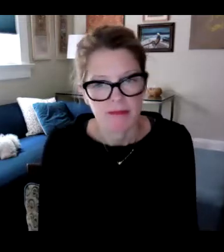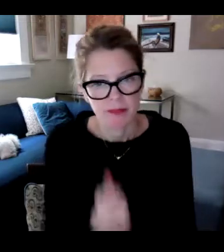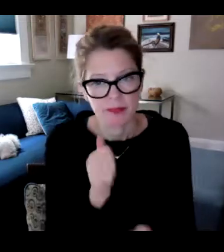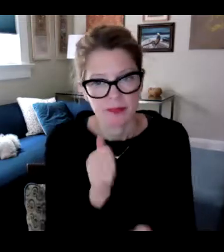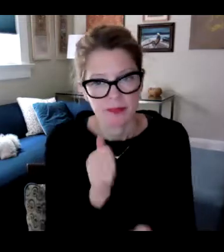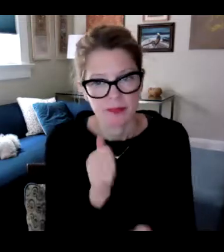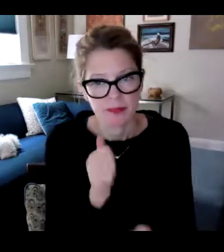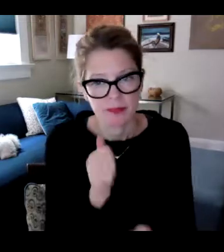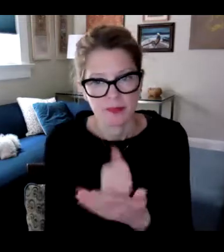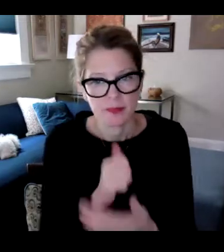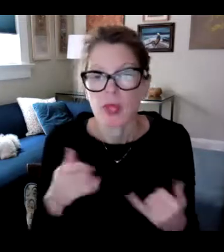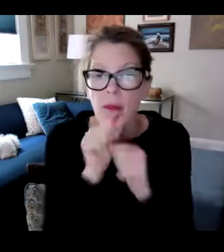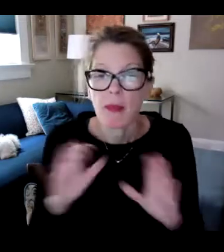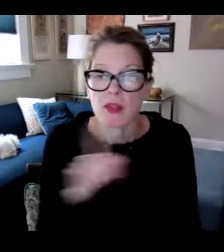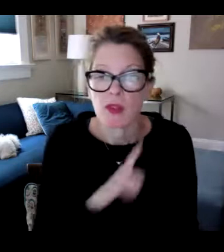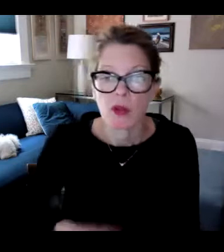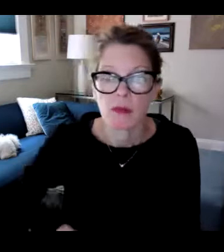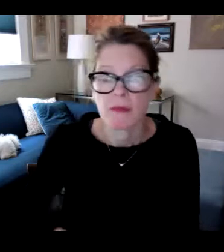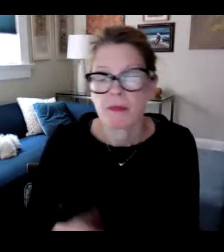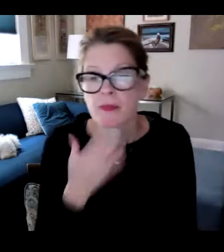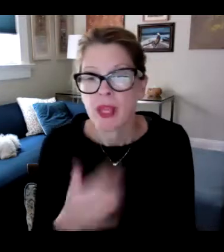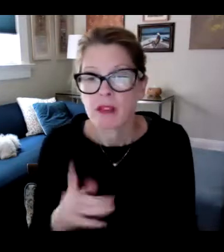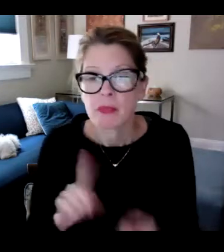Let us bless the Lord. Thanks be to God.